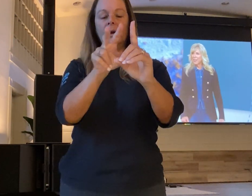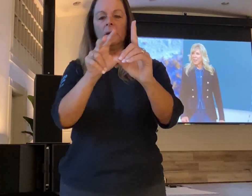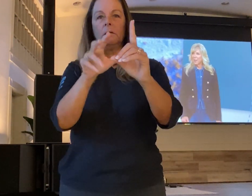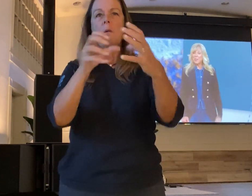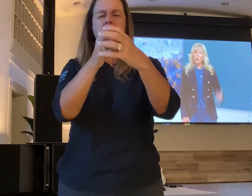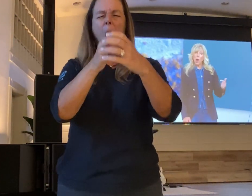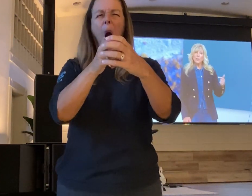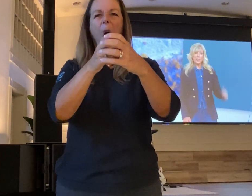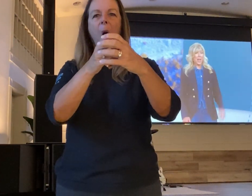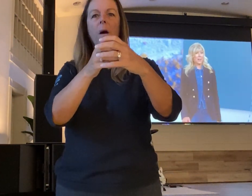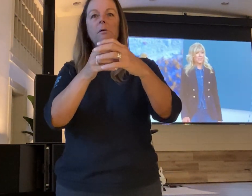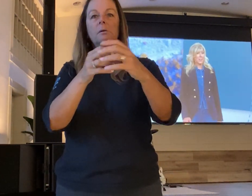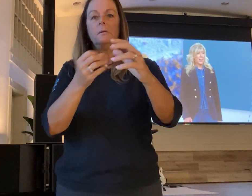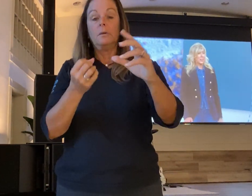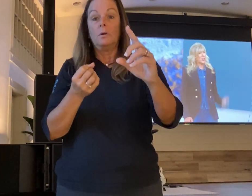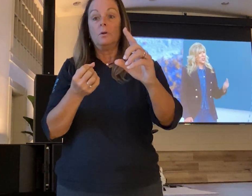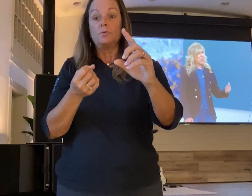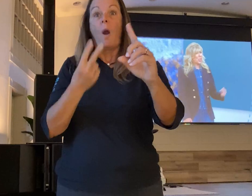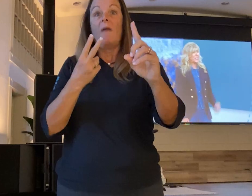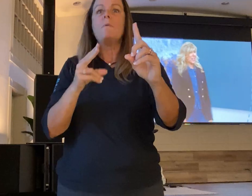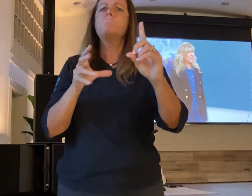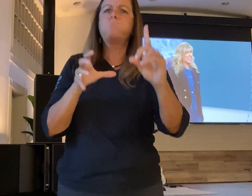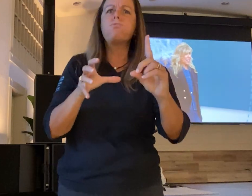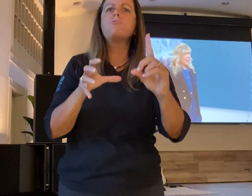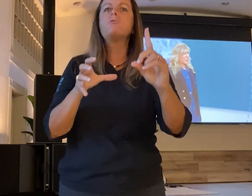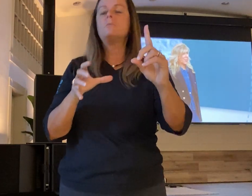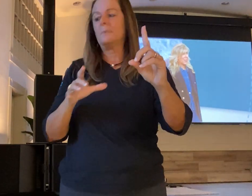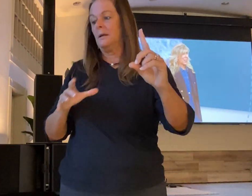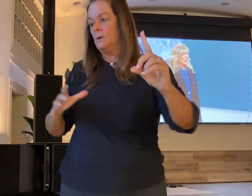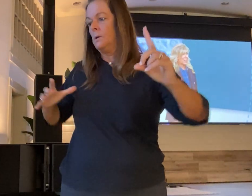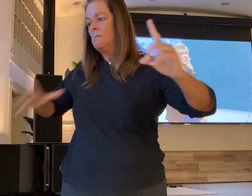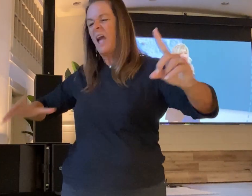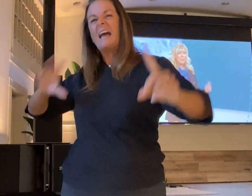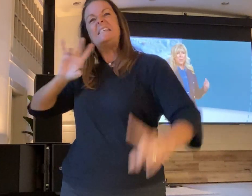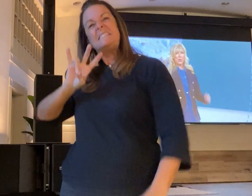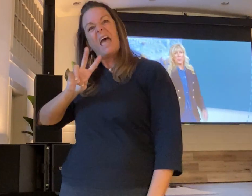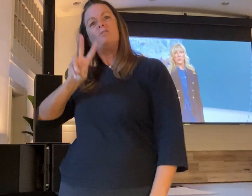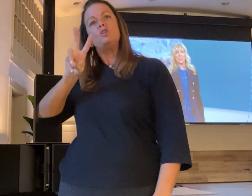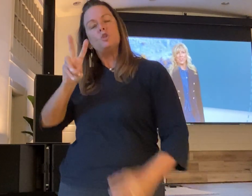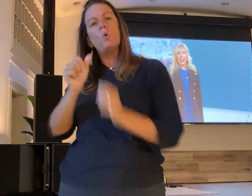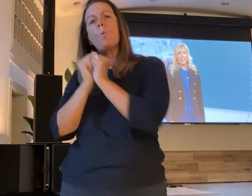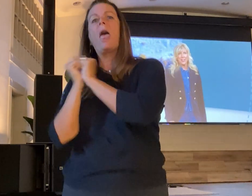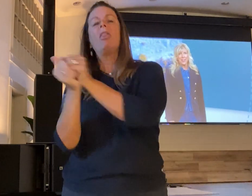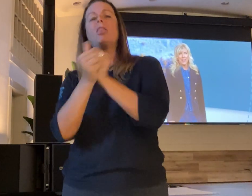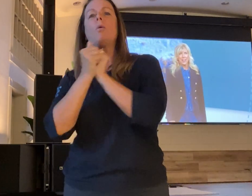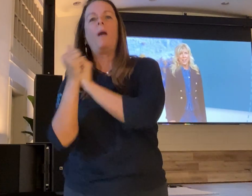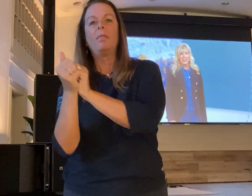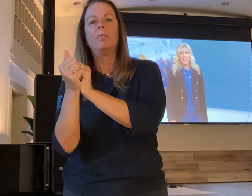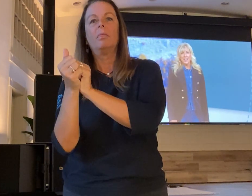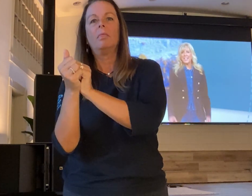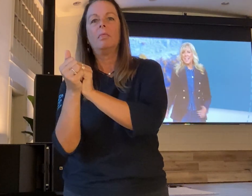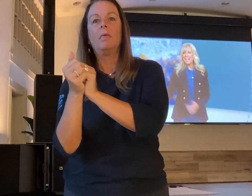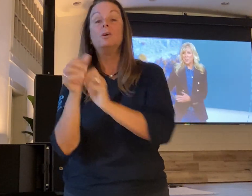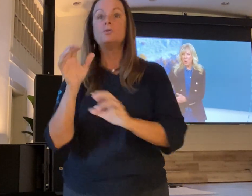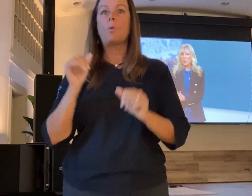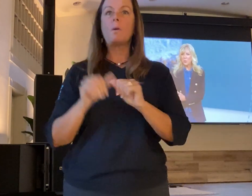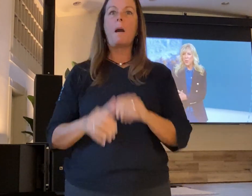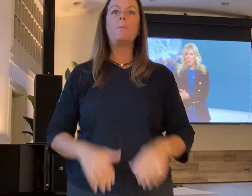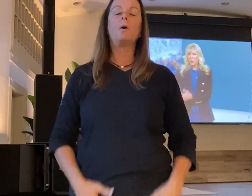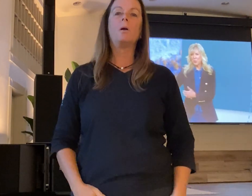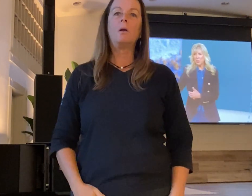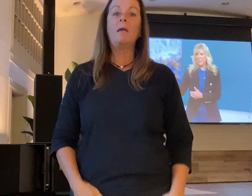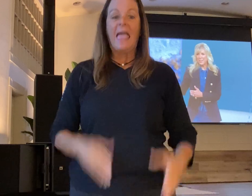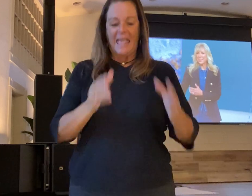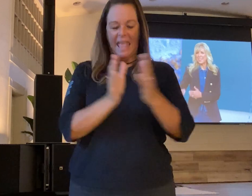Peter, James, and John. But they were also the guys that, in the darkest night of his life, the night before he was crucified, that he